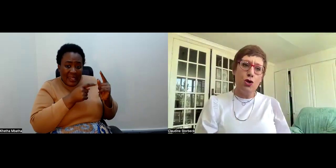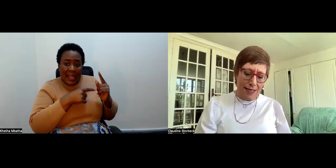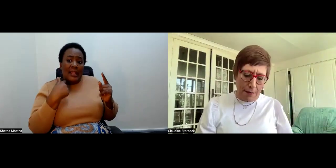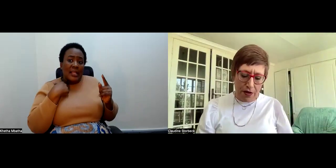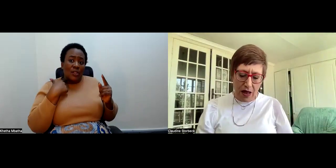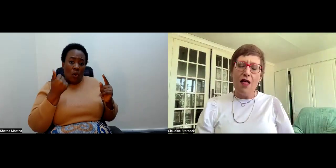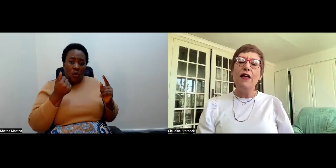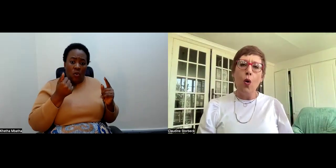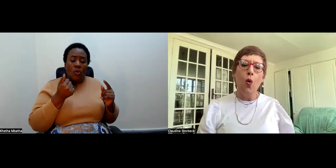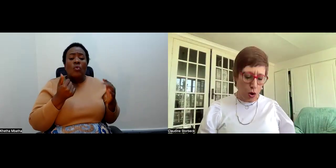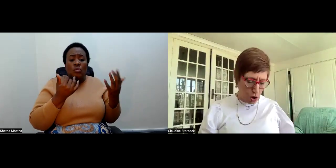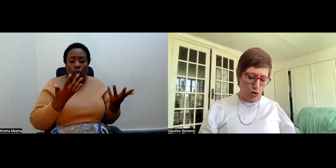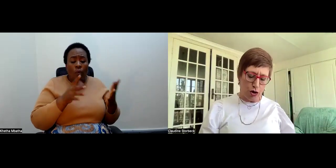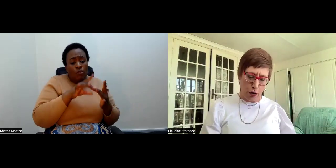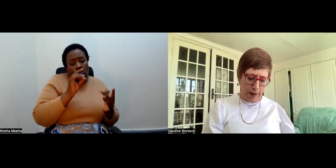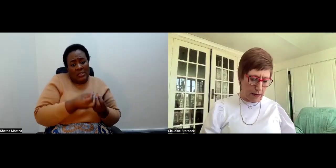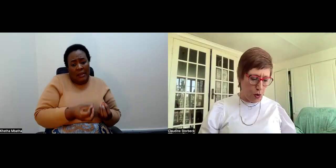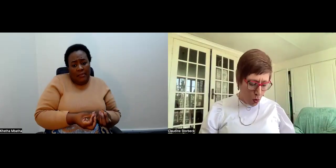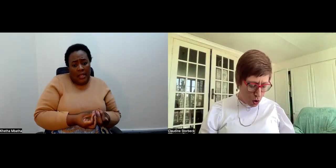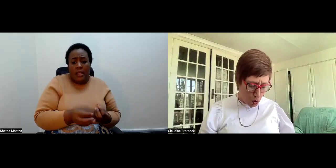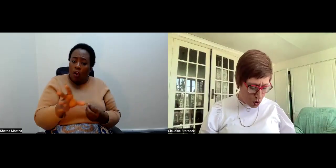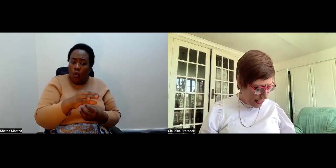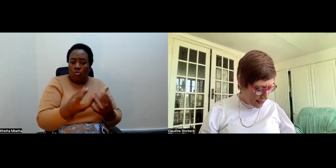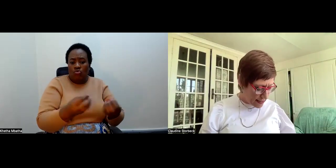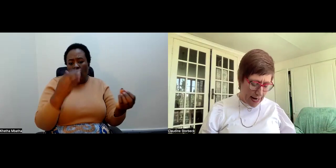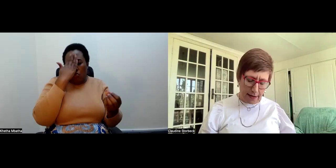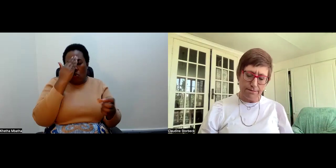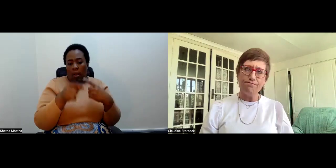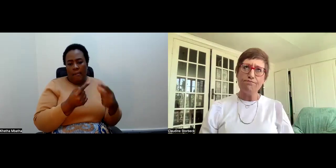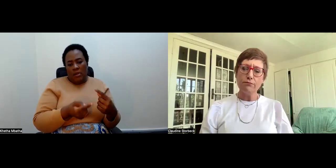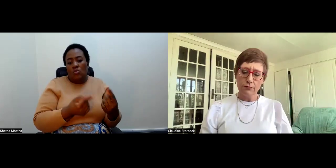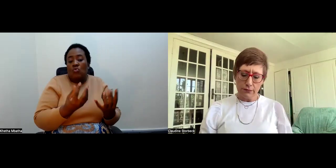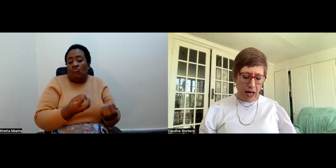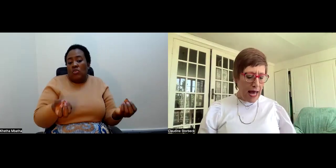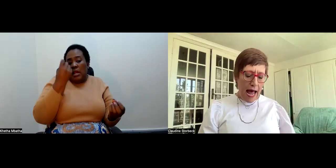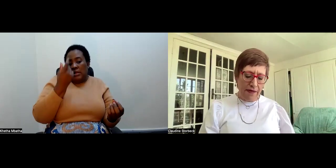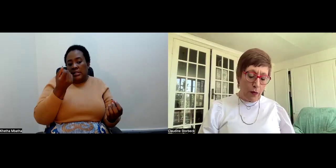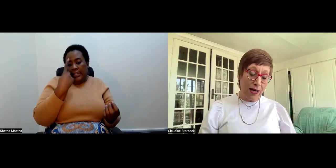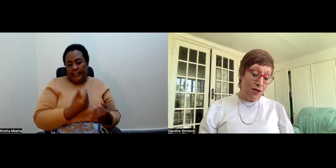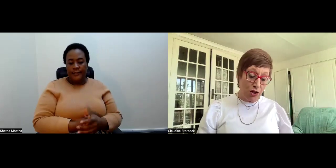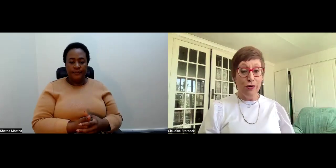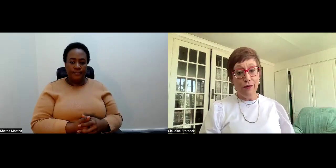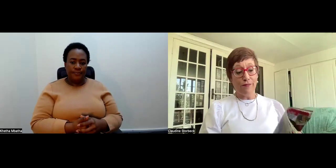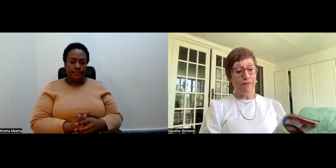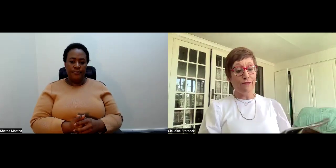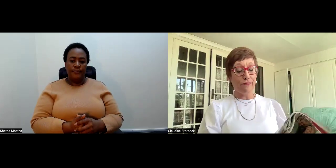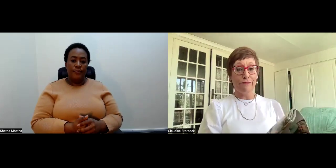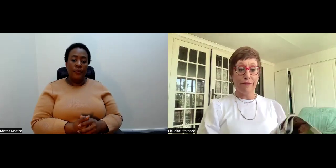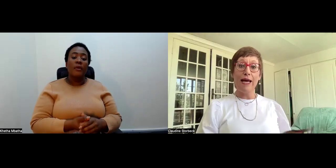I'm going to choose something that all children know about, that all children understand. And then we're going to